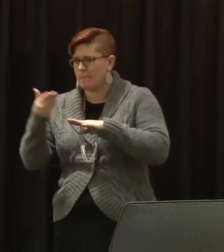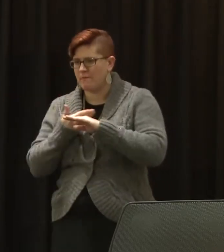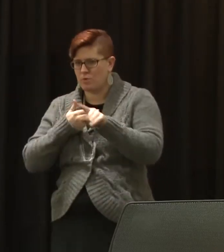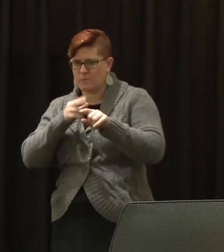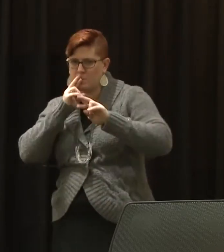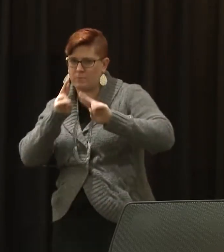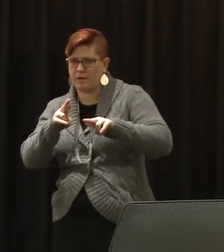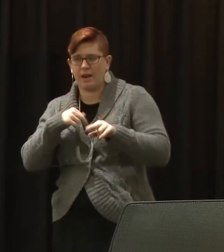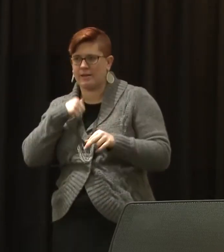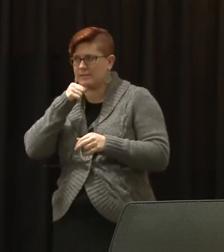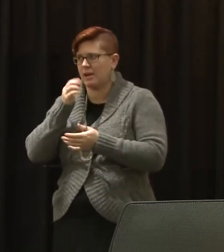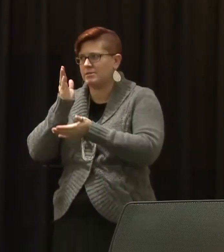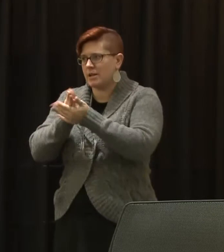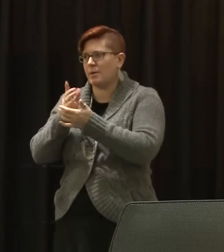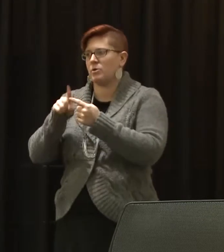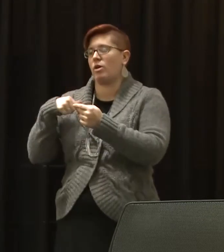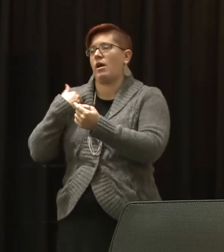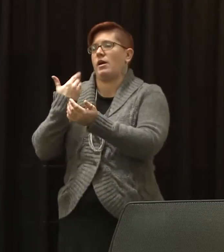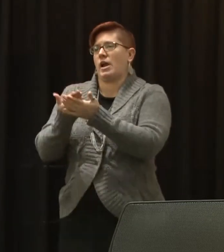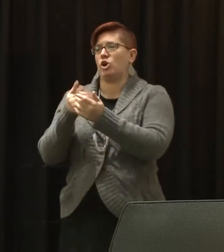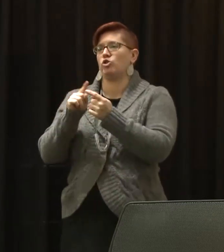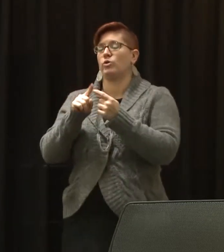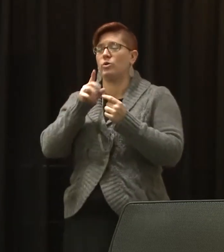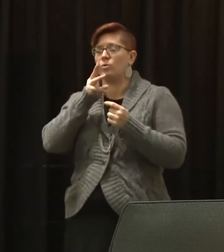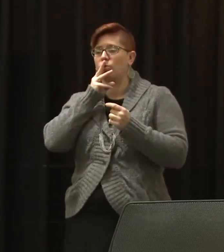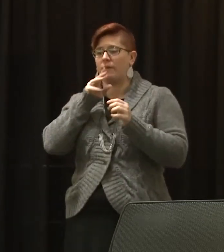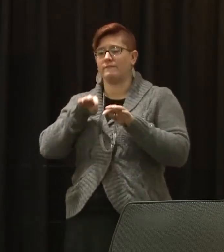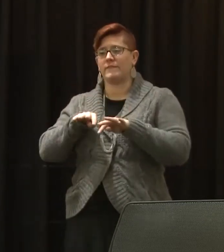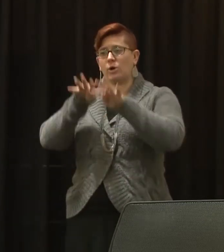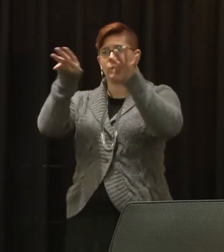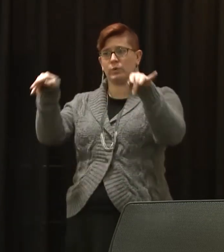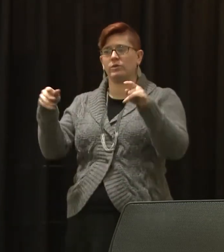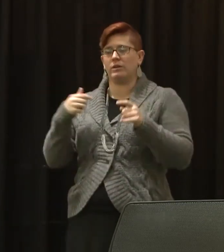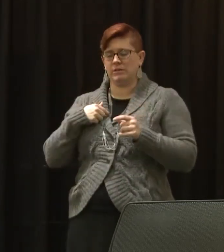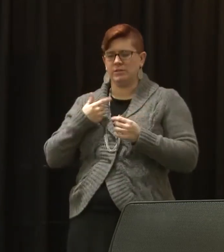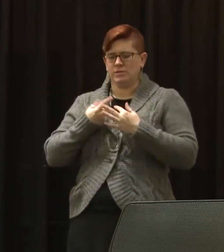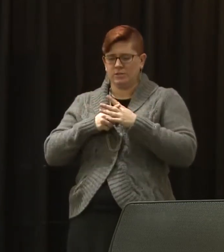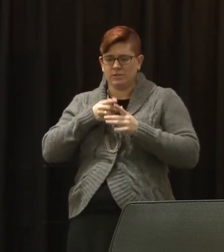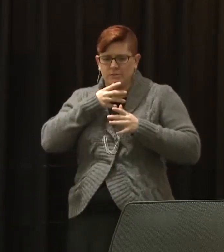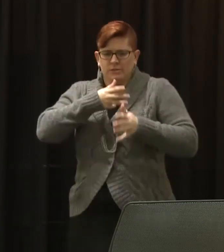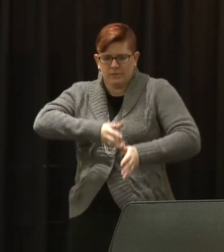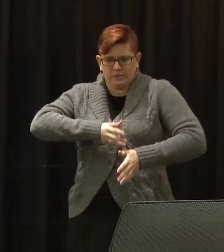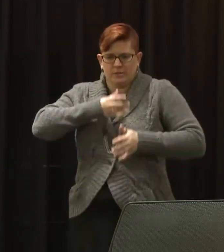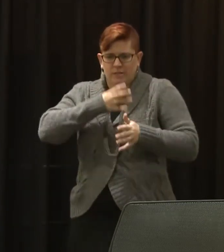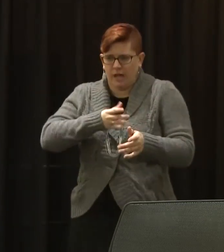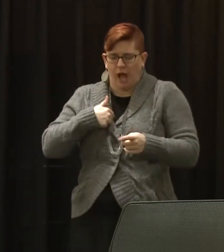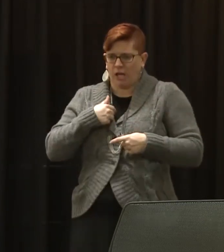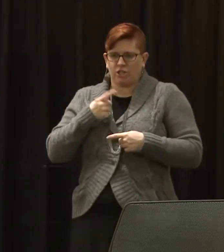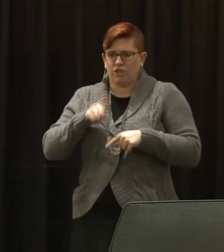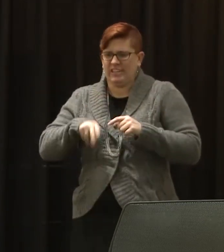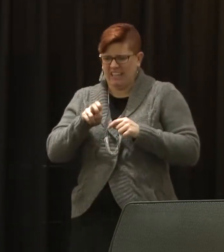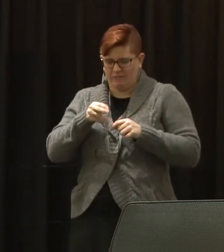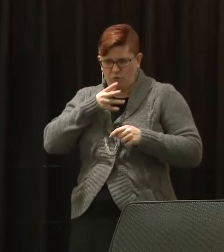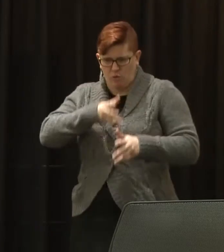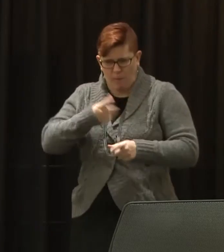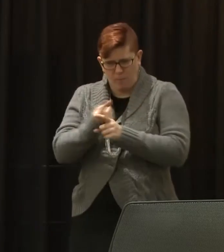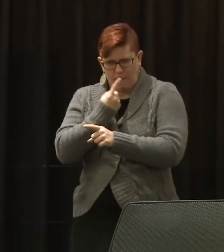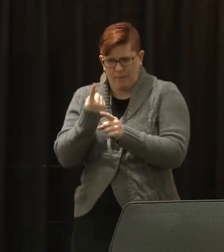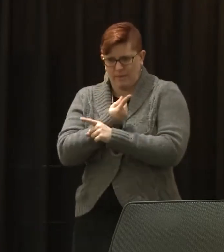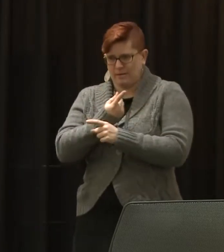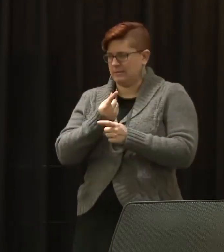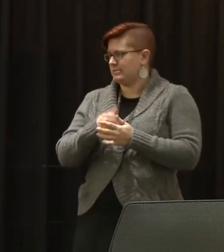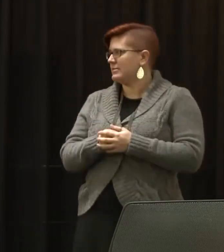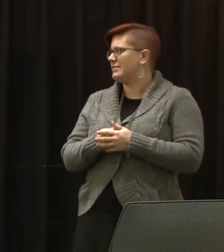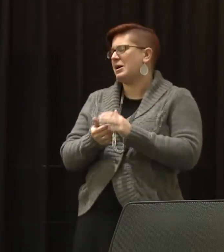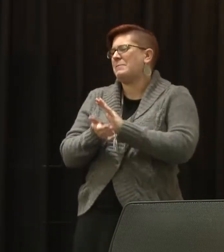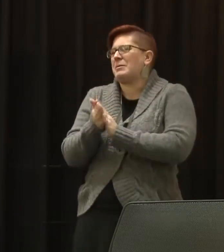respond and didn't stop until I reached a fountain where I engaged in dry heaves, too wound up to vomit properly. Actually gets a